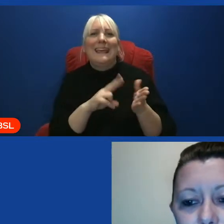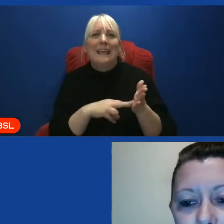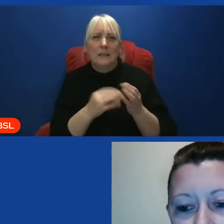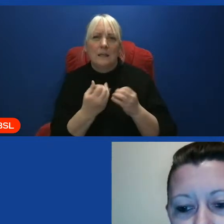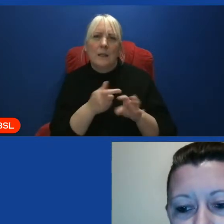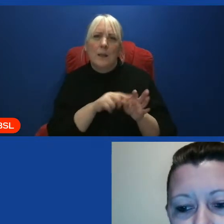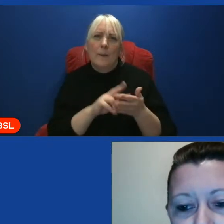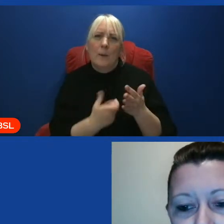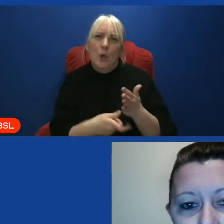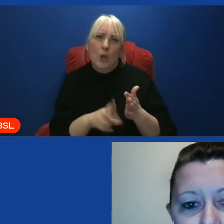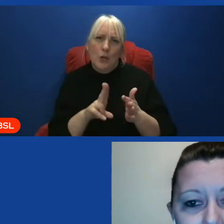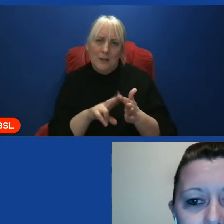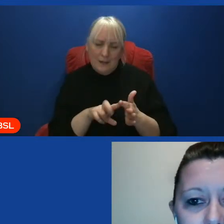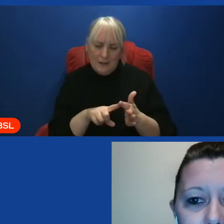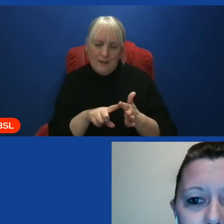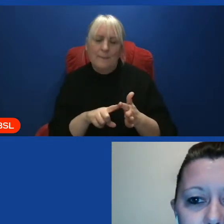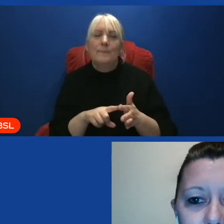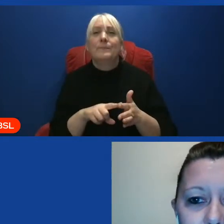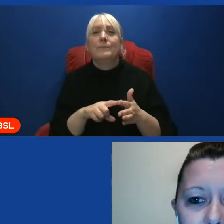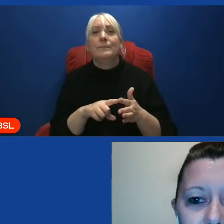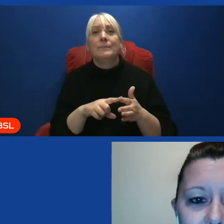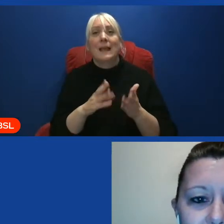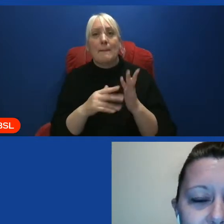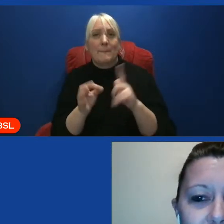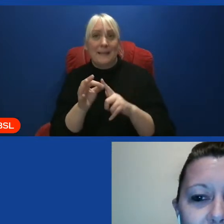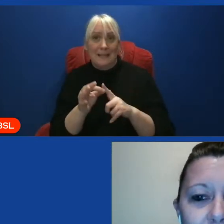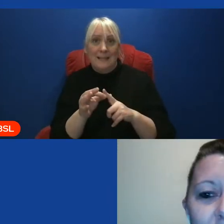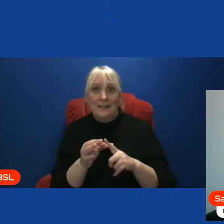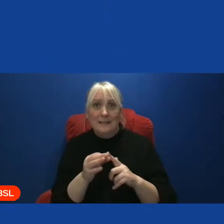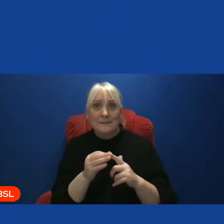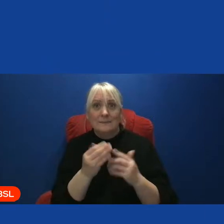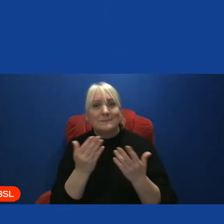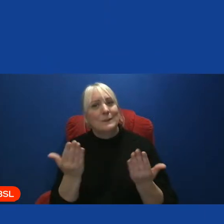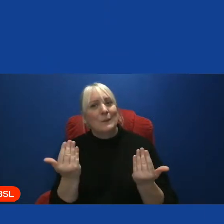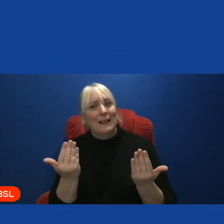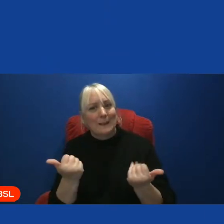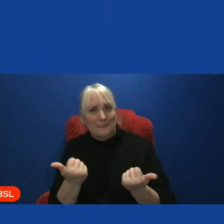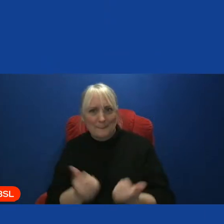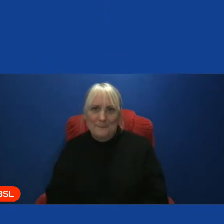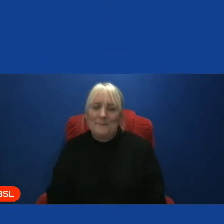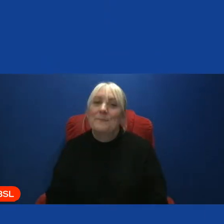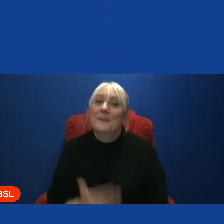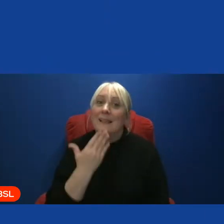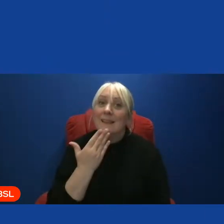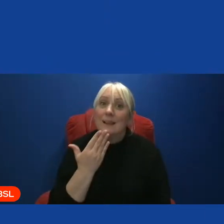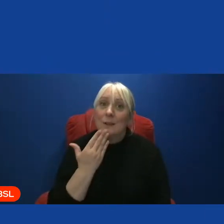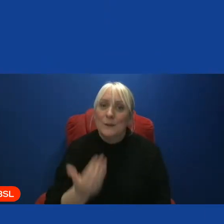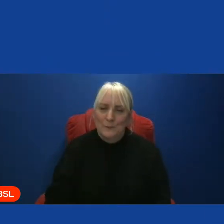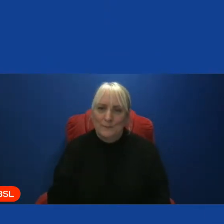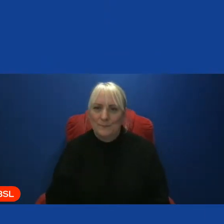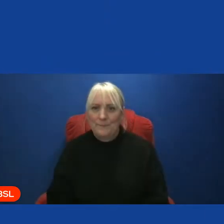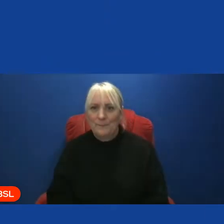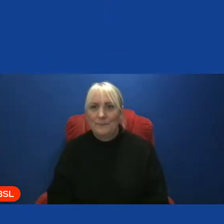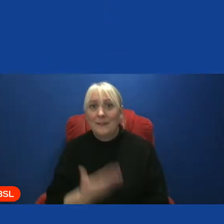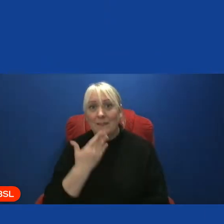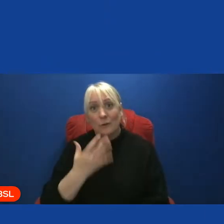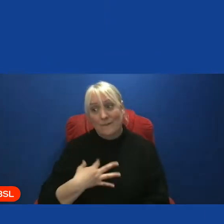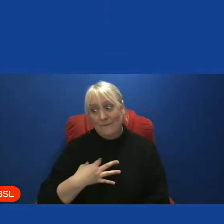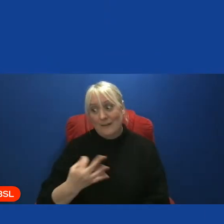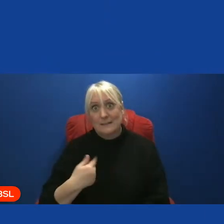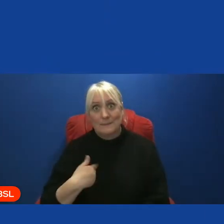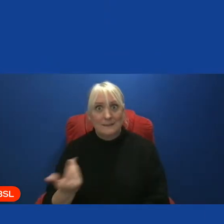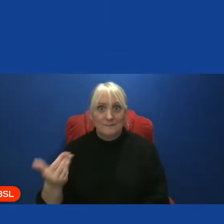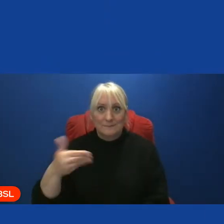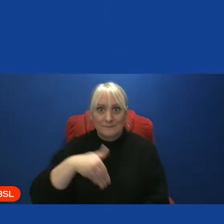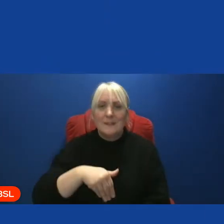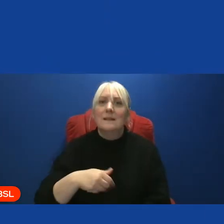inspiring and powerful. So Sarah, a warm welcome, and the meeting's yours. Thanks ever so much, Martin, for the invitation to join the rally, and apologies